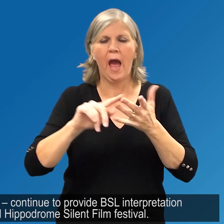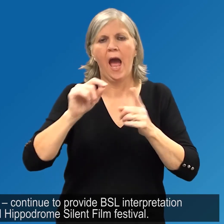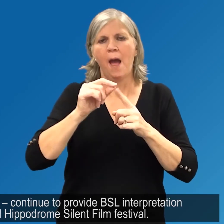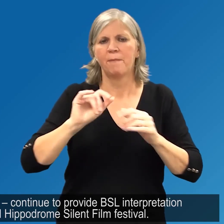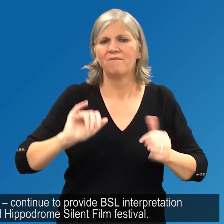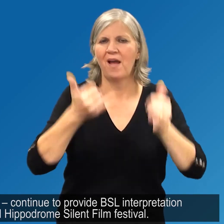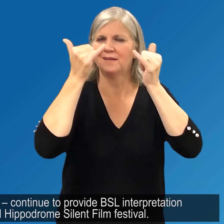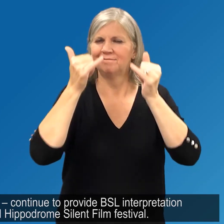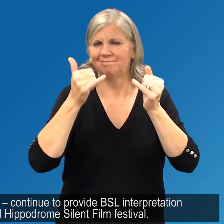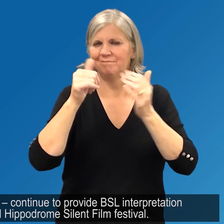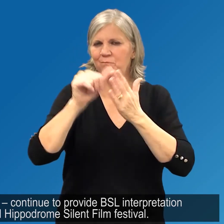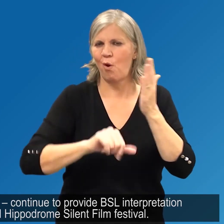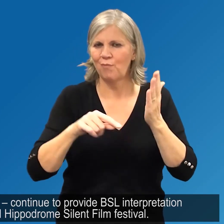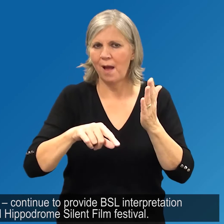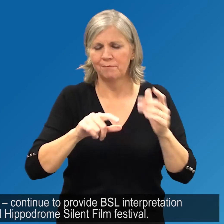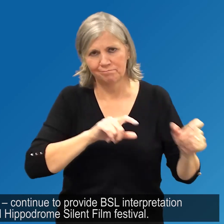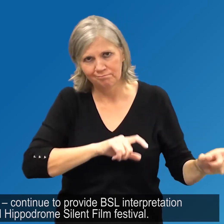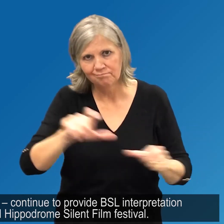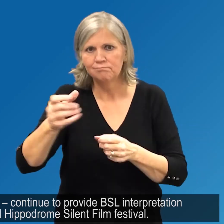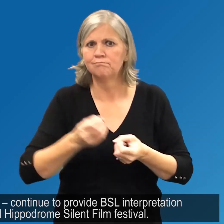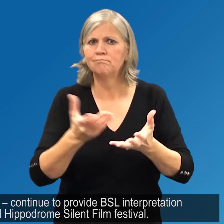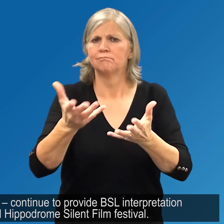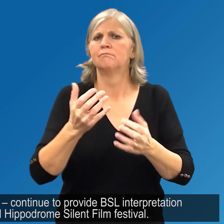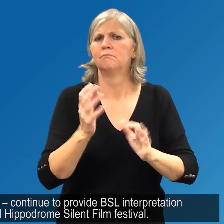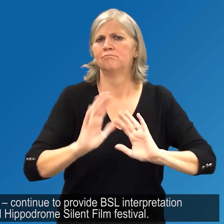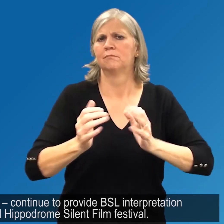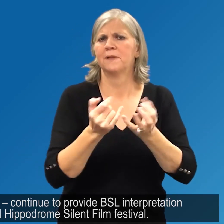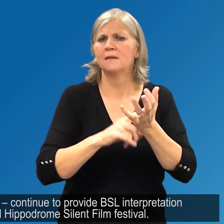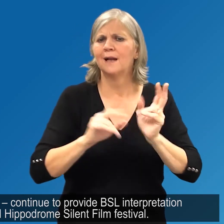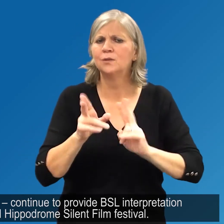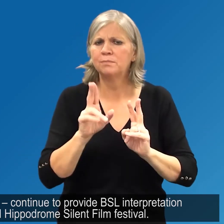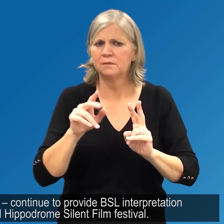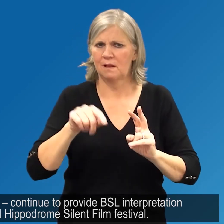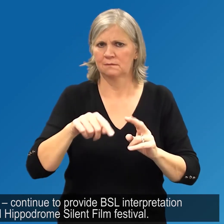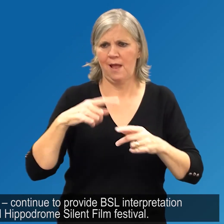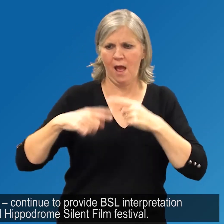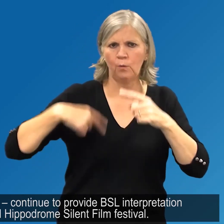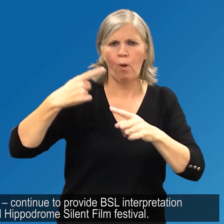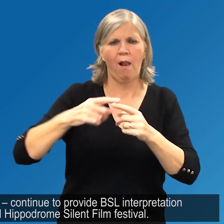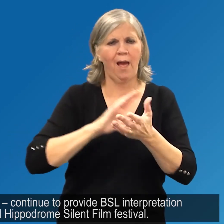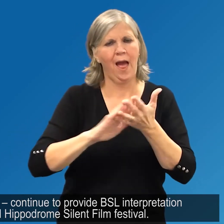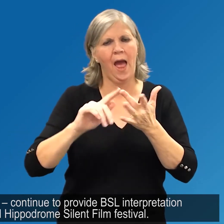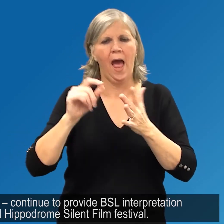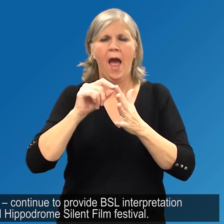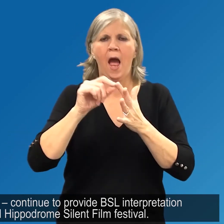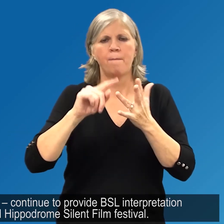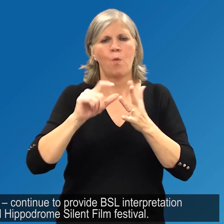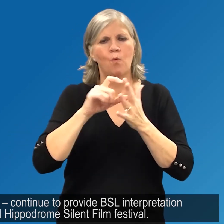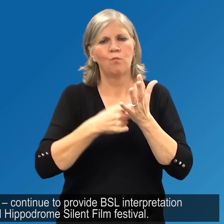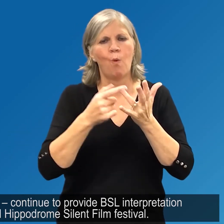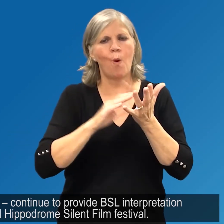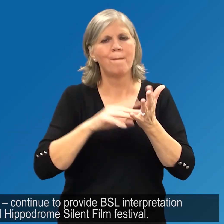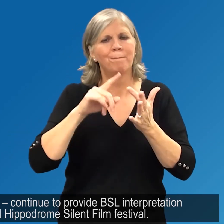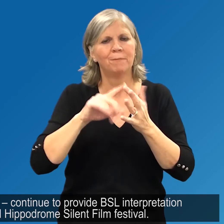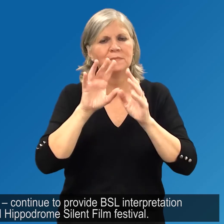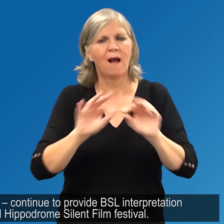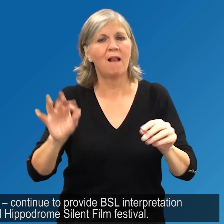HipFest programme. Continue to provide BSL interpretation at the annual Hippodrome Silent Film Festival.